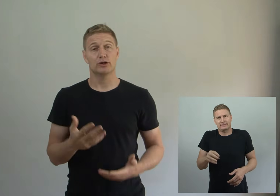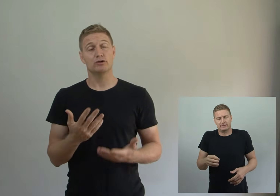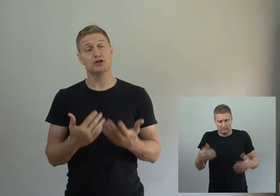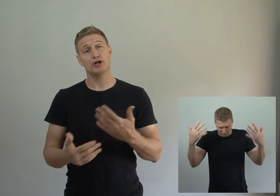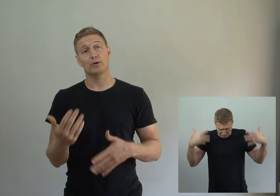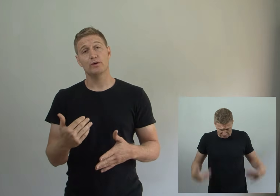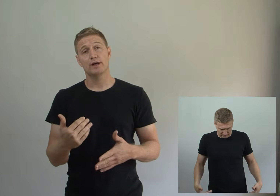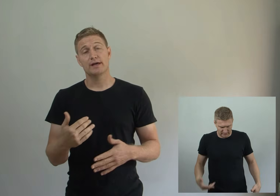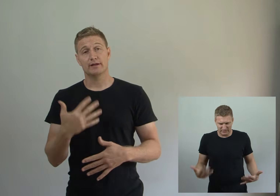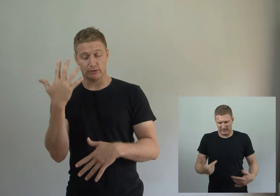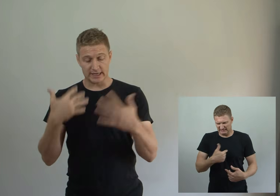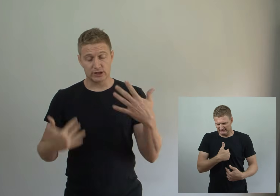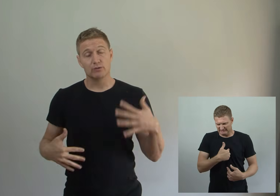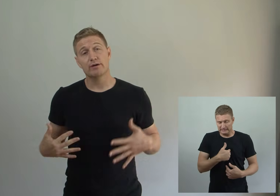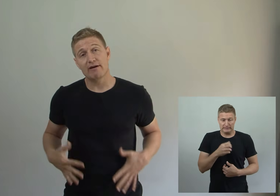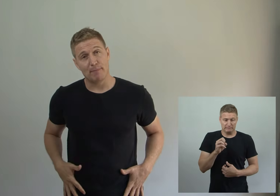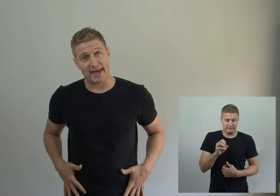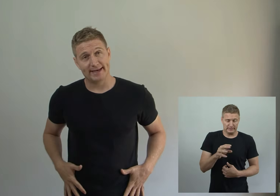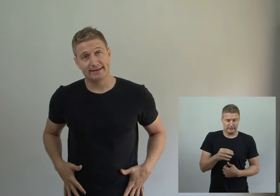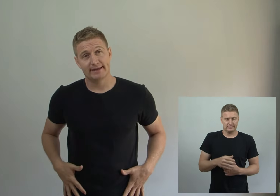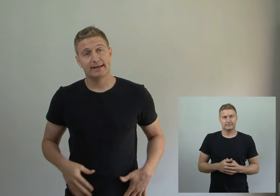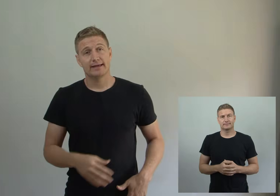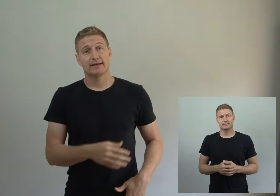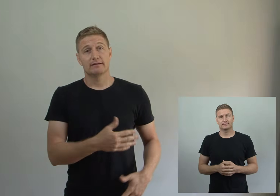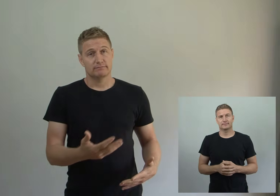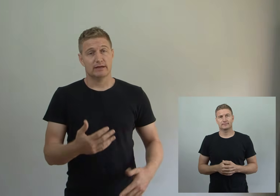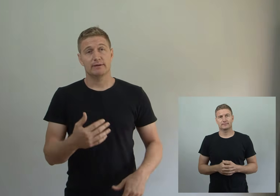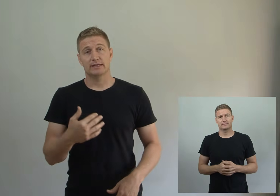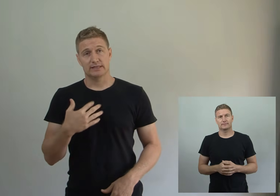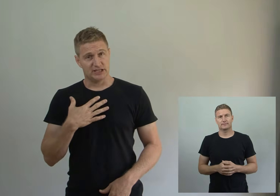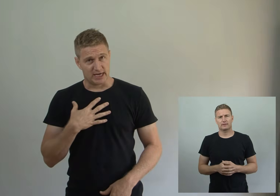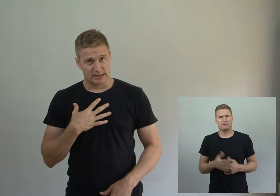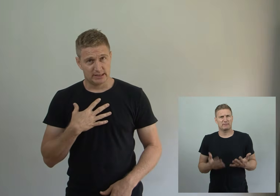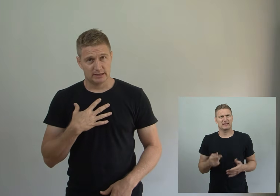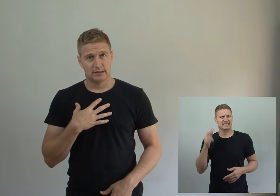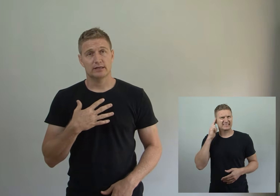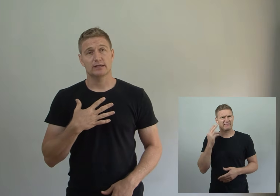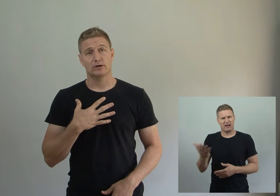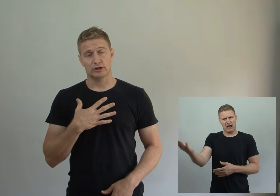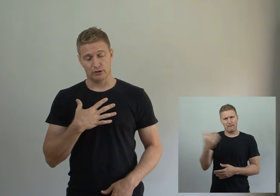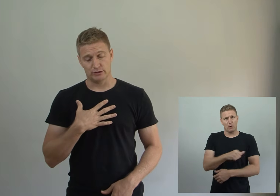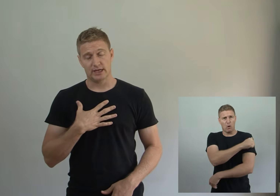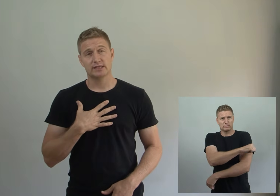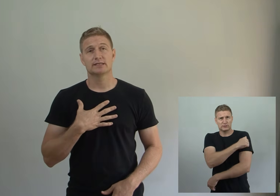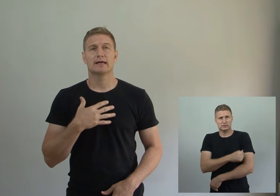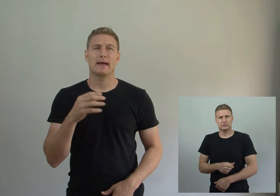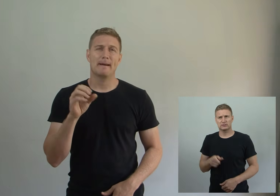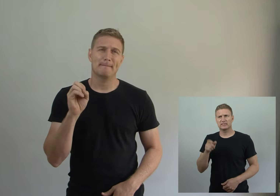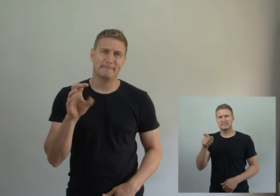So you show the location where you have pain. Maybe it's in the chest. You're going to show